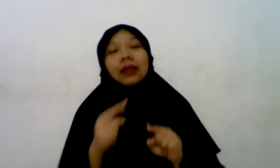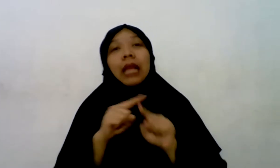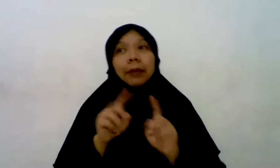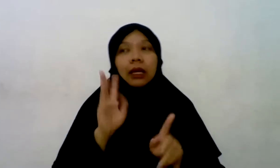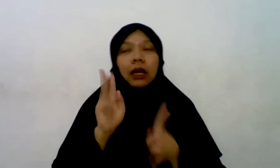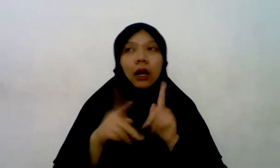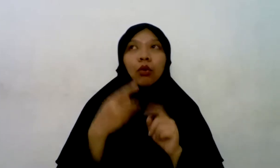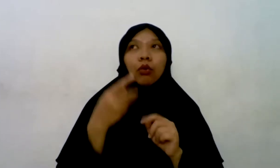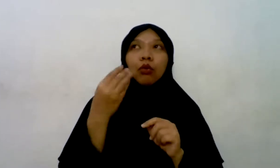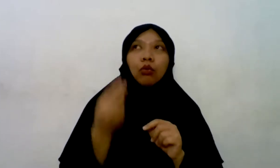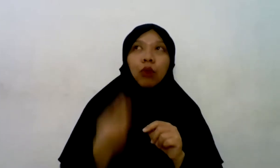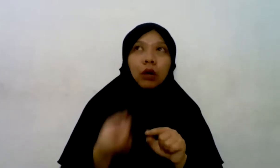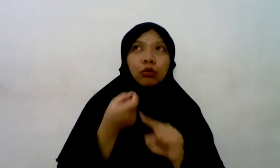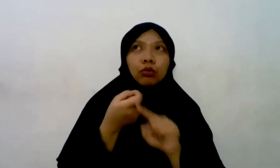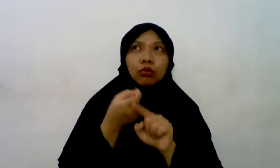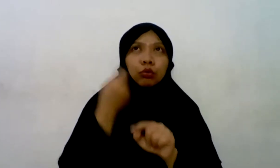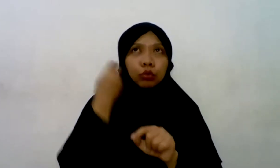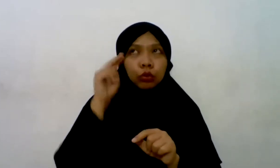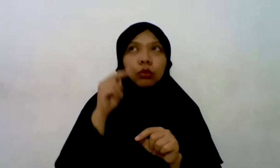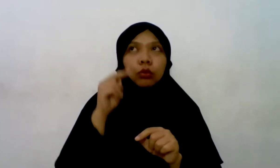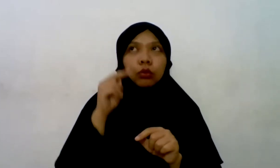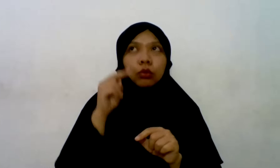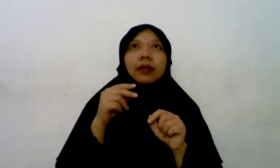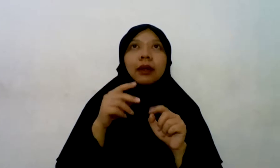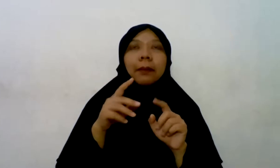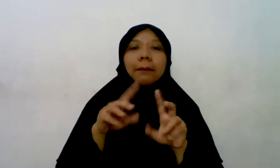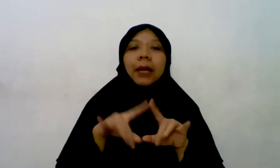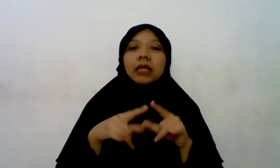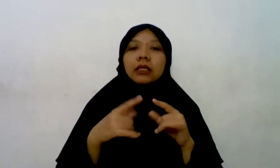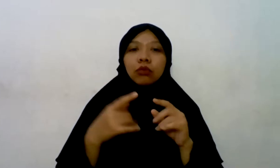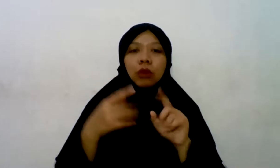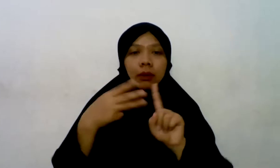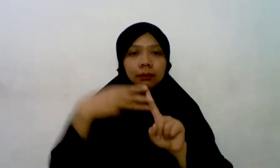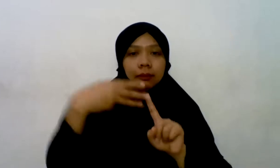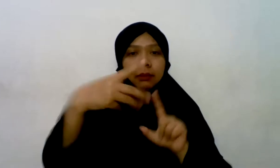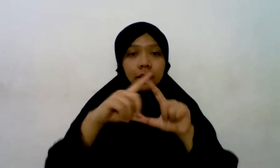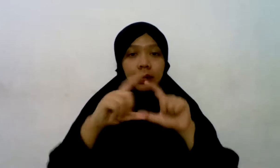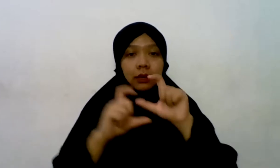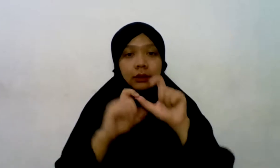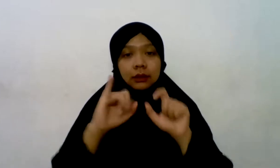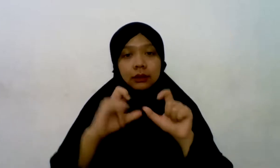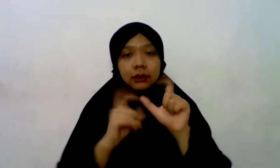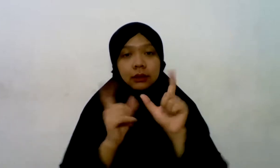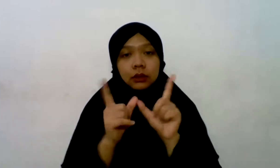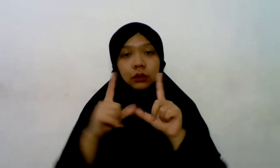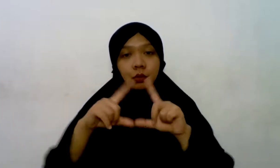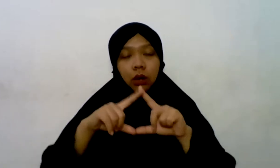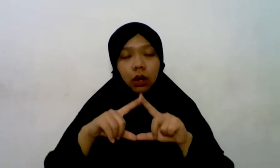the government had paid attention for scholarship, which is called as